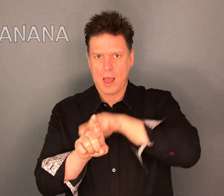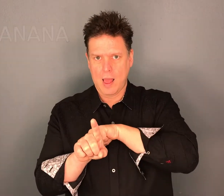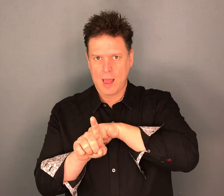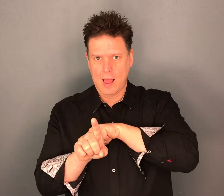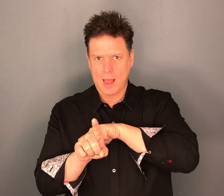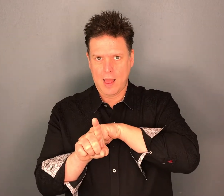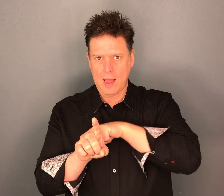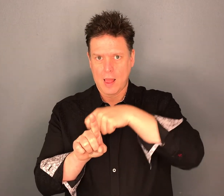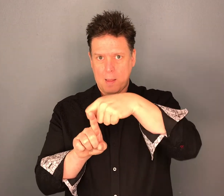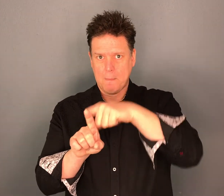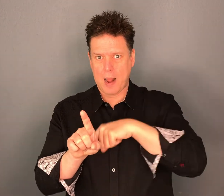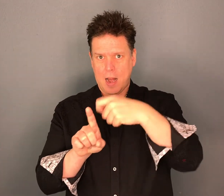Banana.